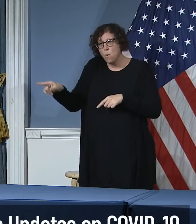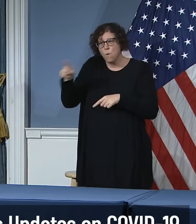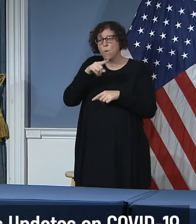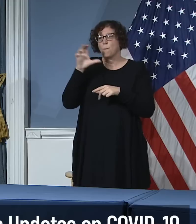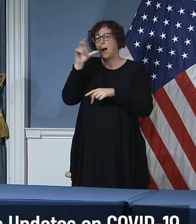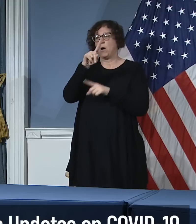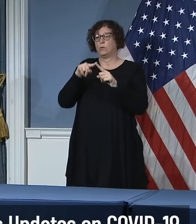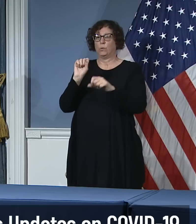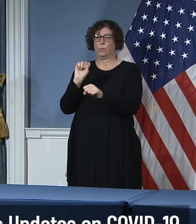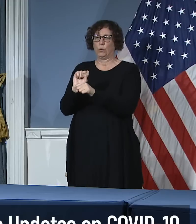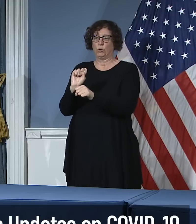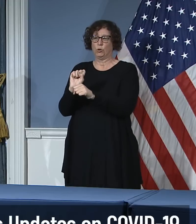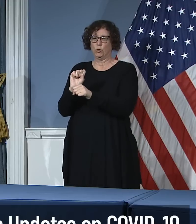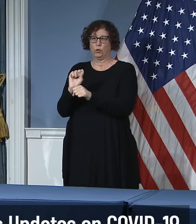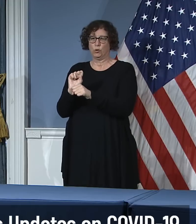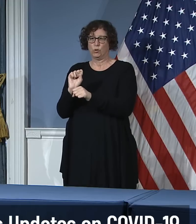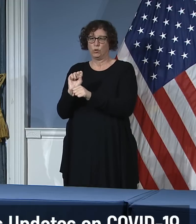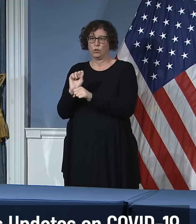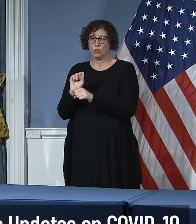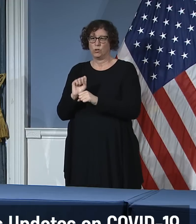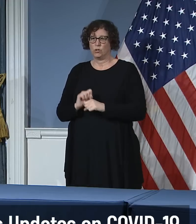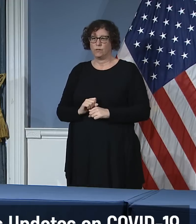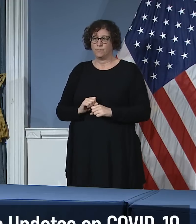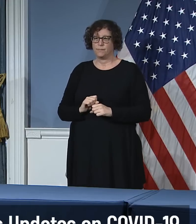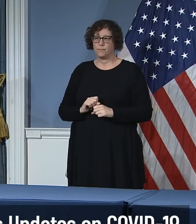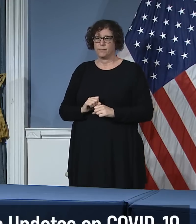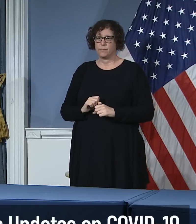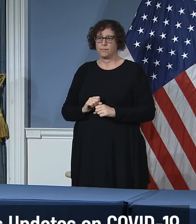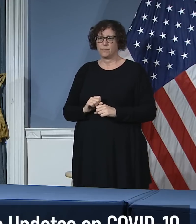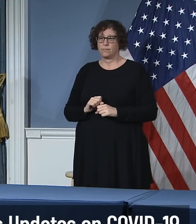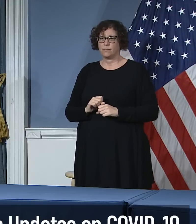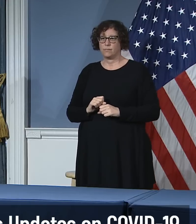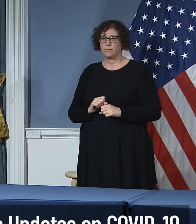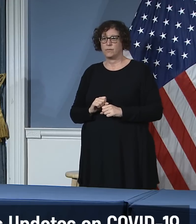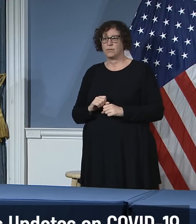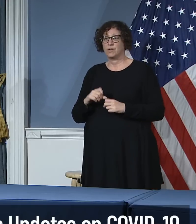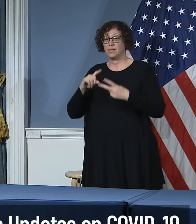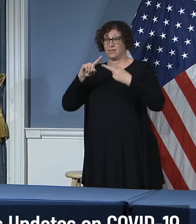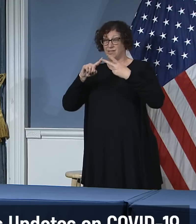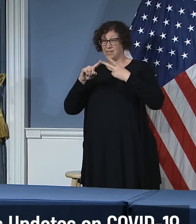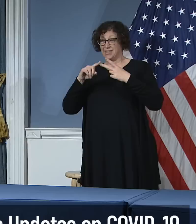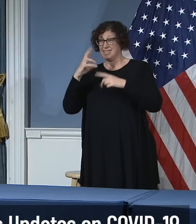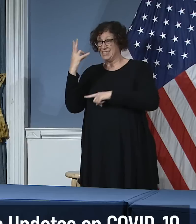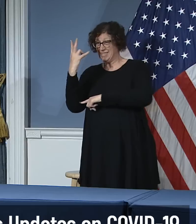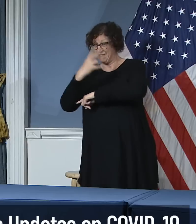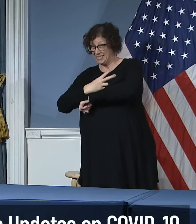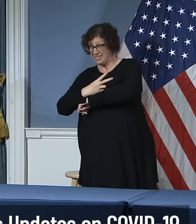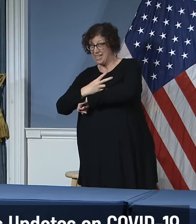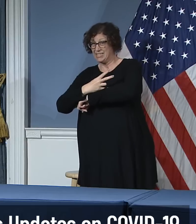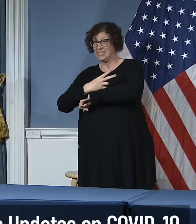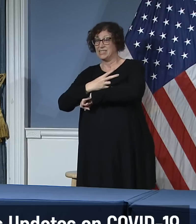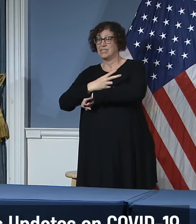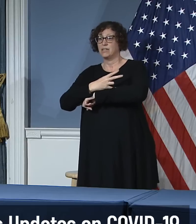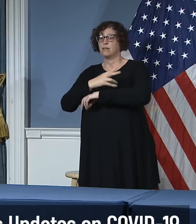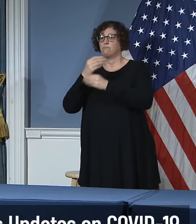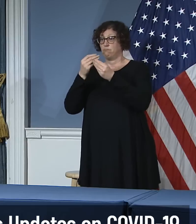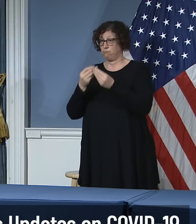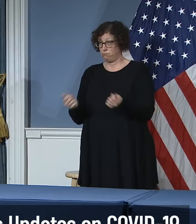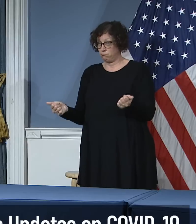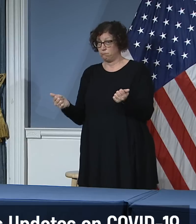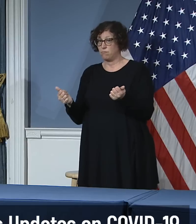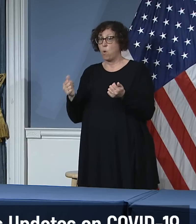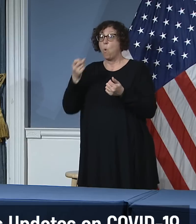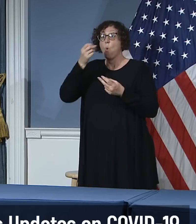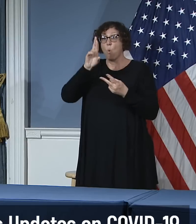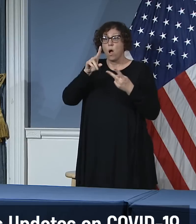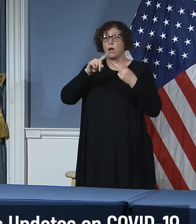whichever is longest. But the most important thing is for symptomatic individuals to stay out